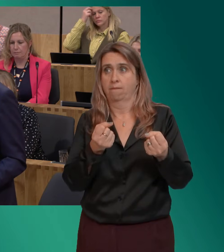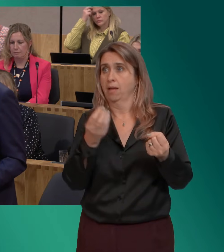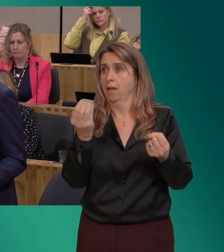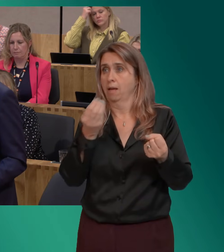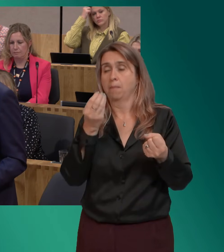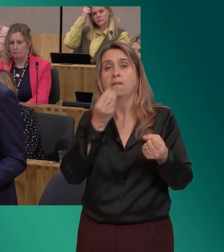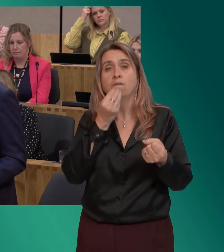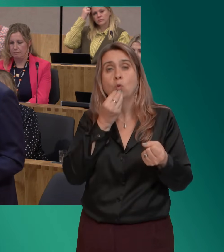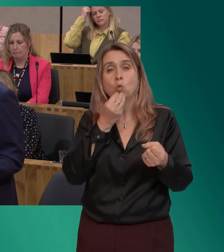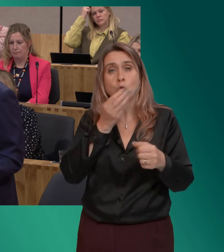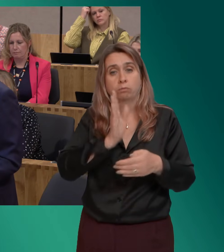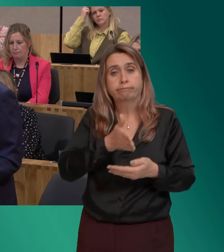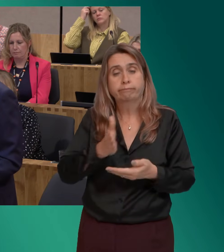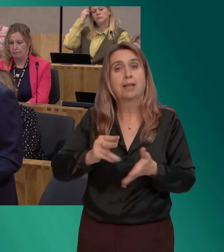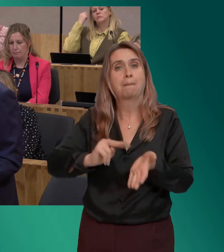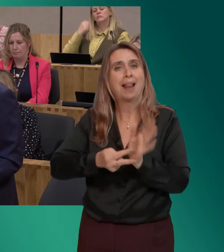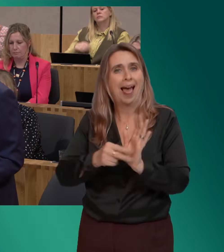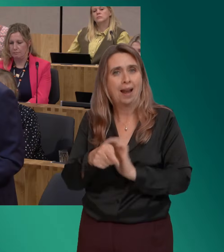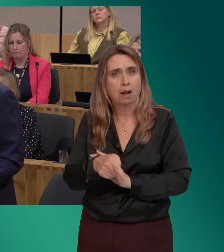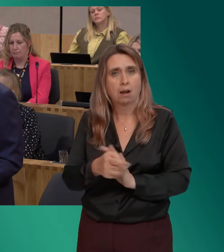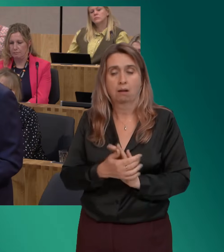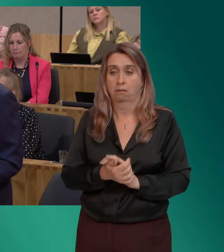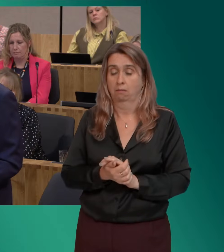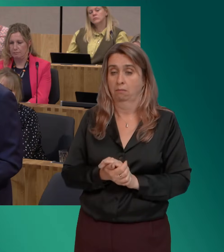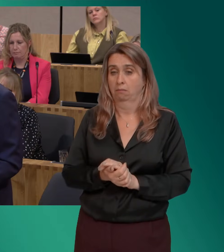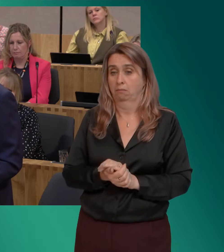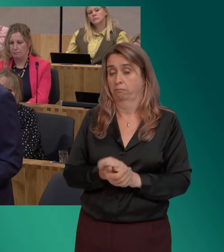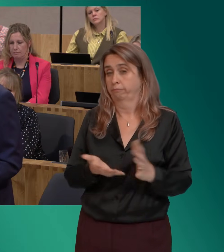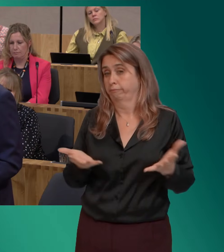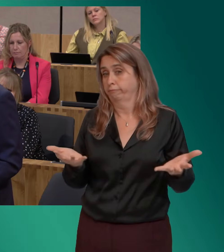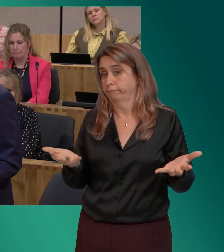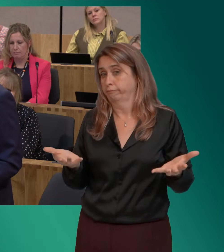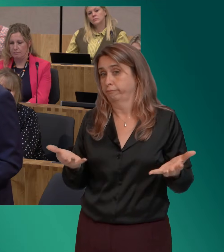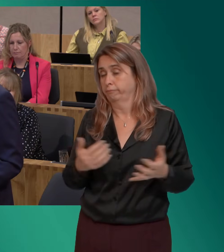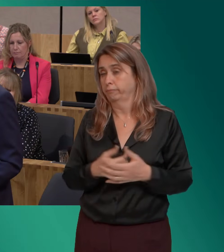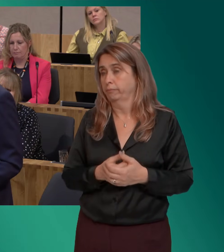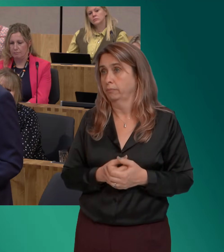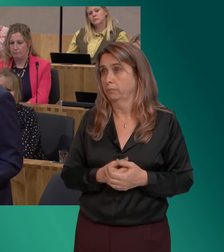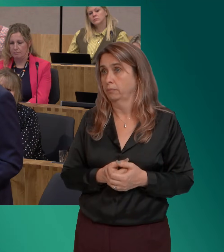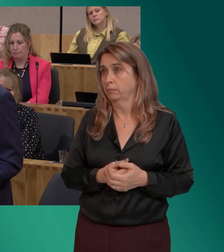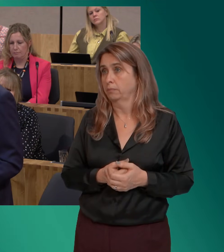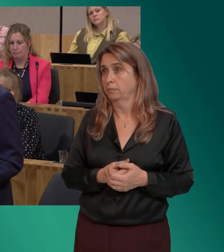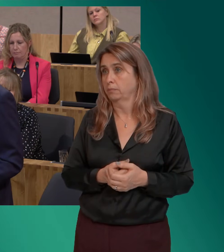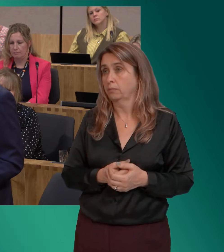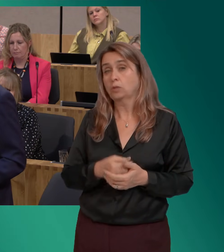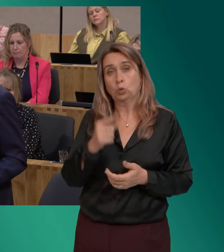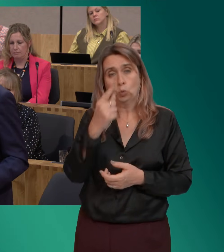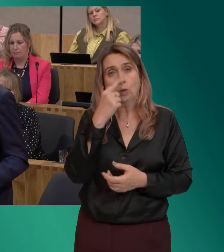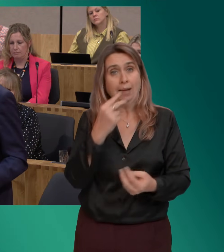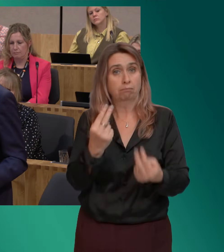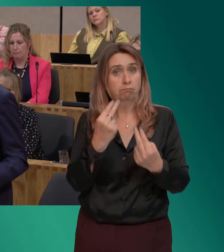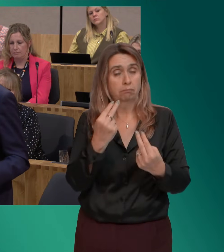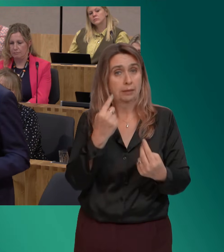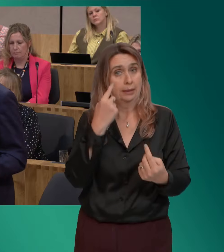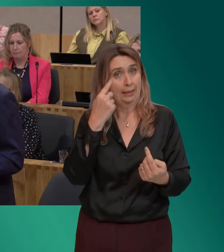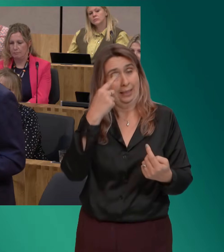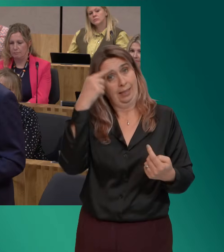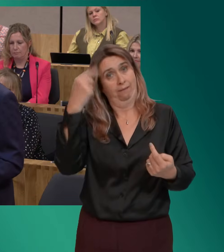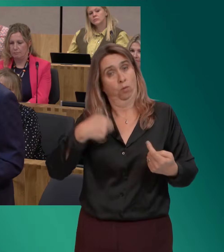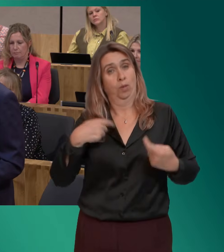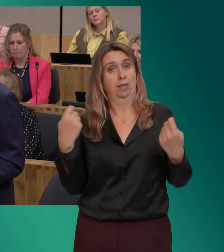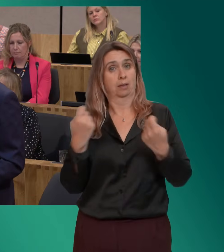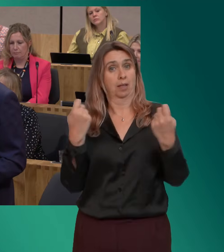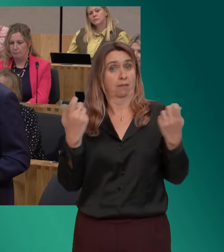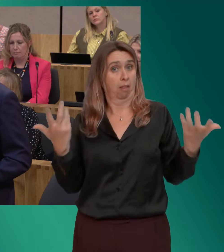on the food plan. Measure us on our success in doing so, but we will be